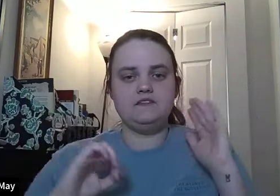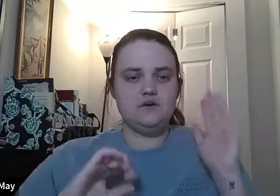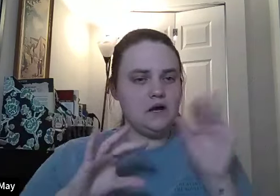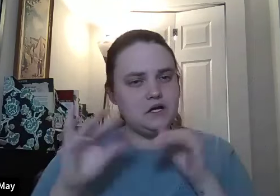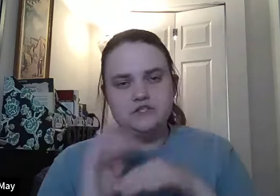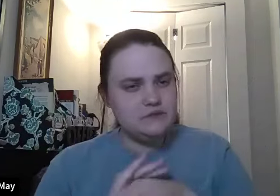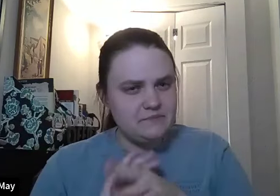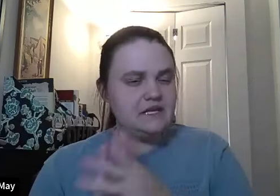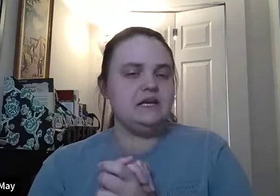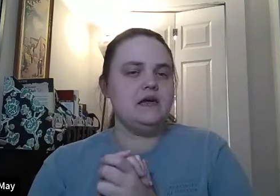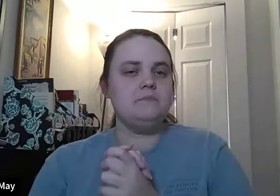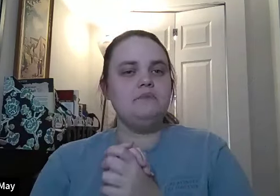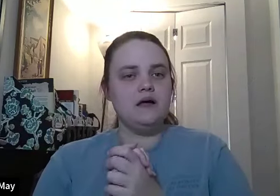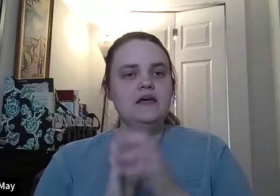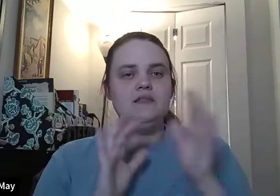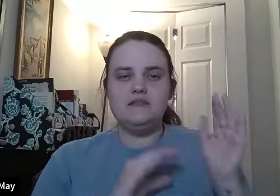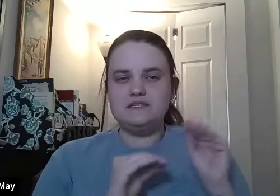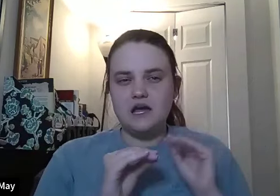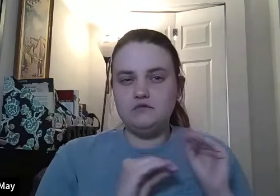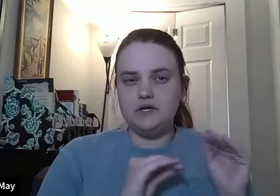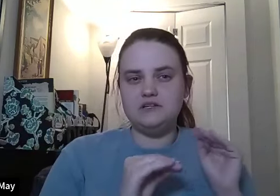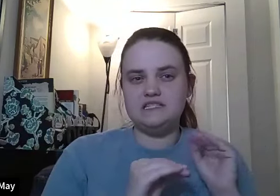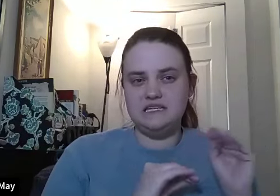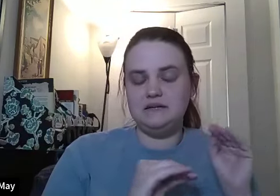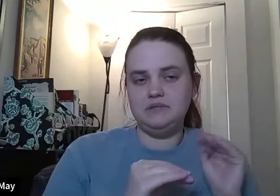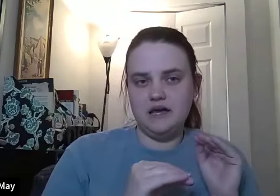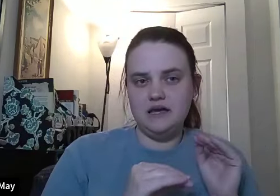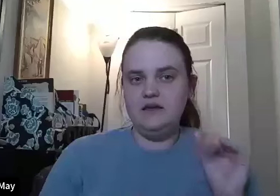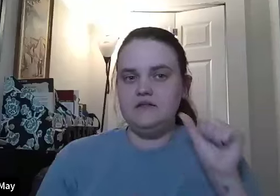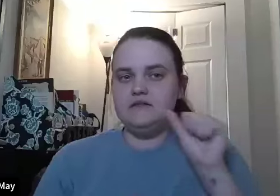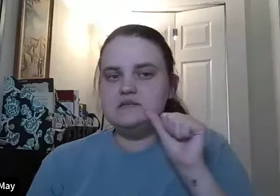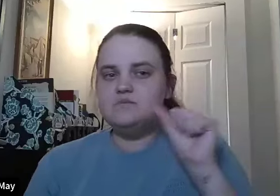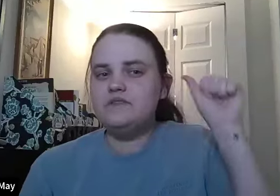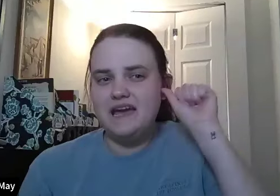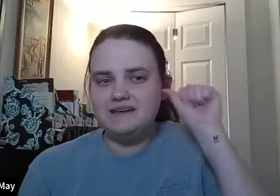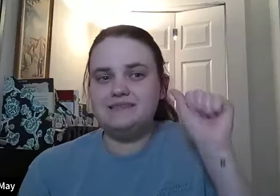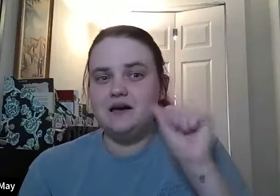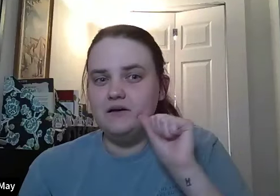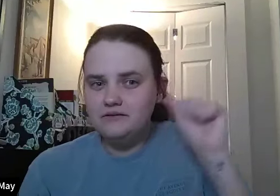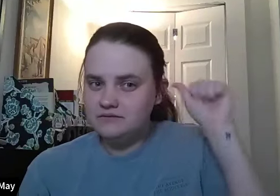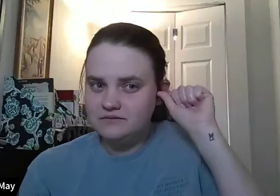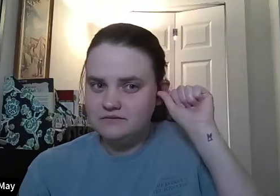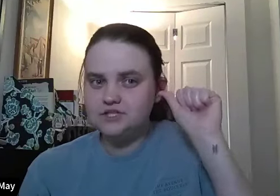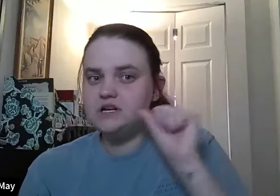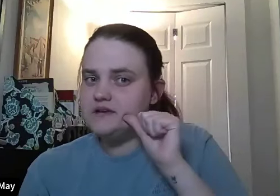I'm not going to go too deep in it again, but this is kind of where you can see it in play. This is more the ASL version of